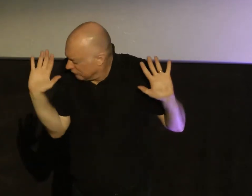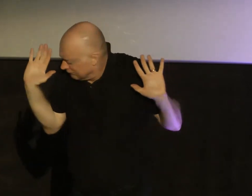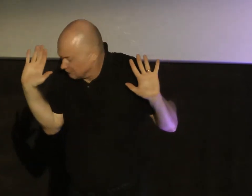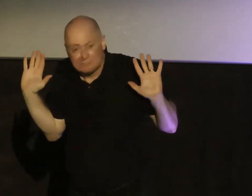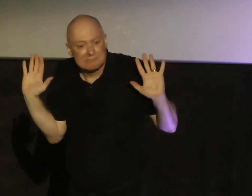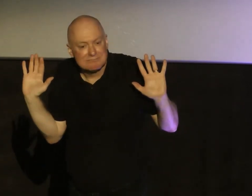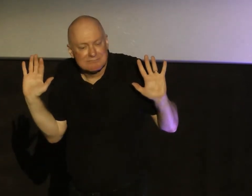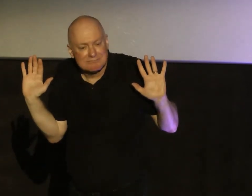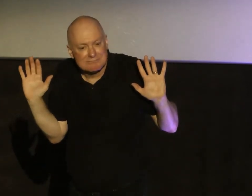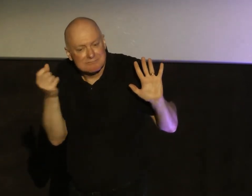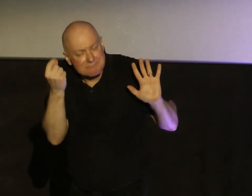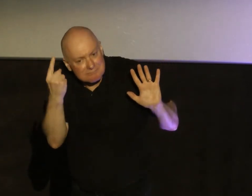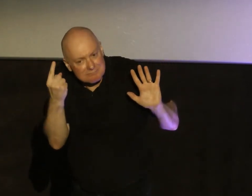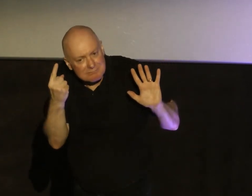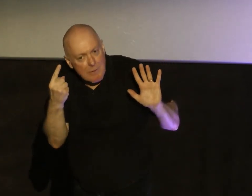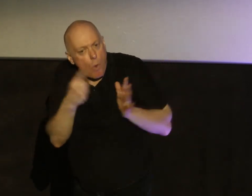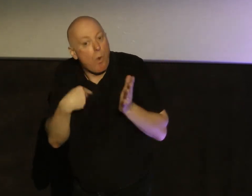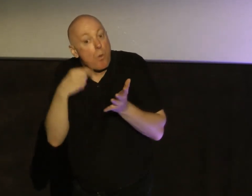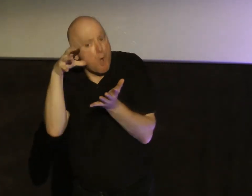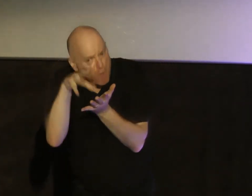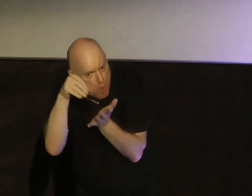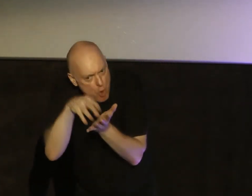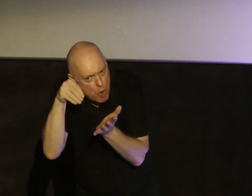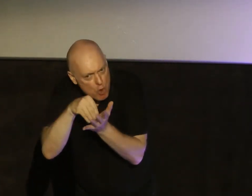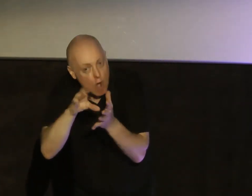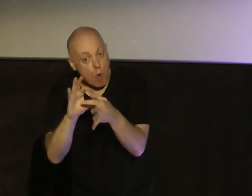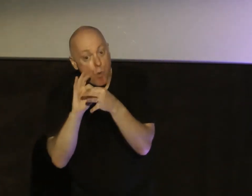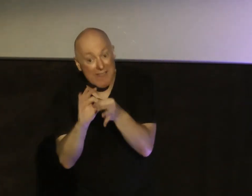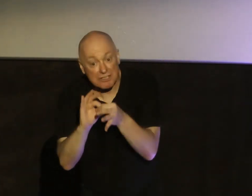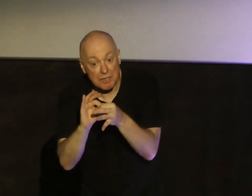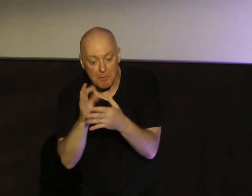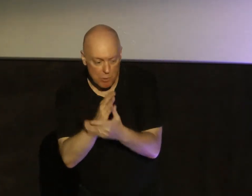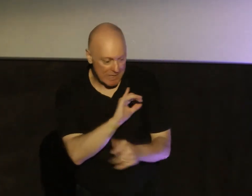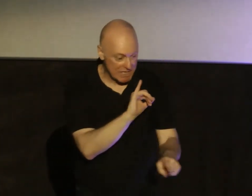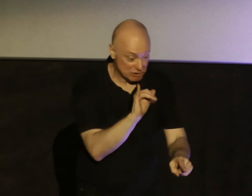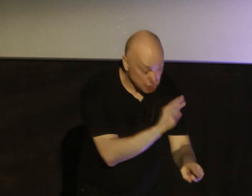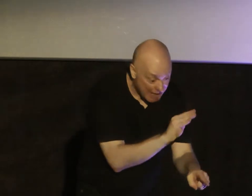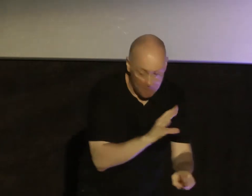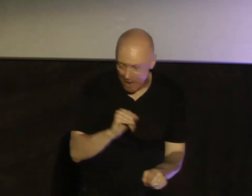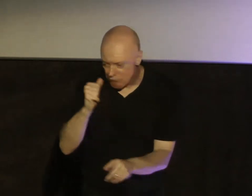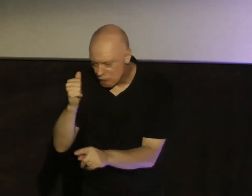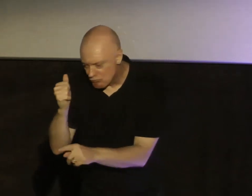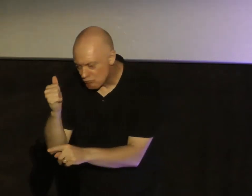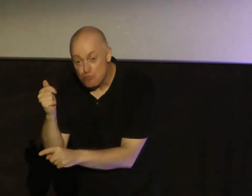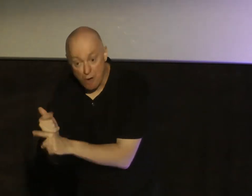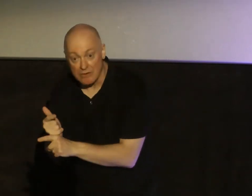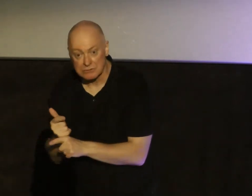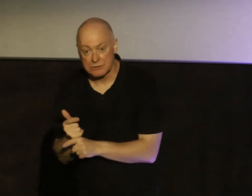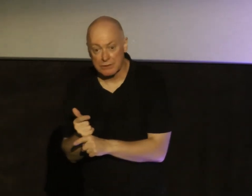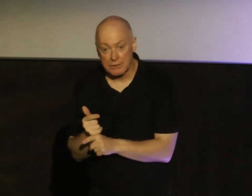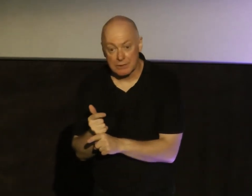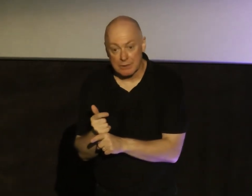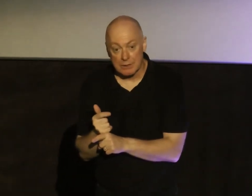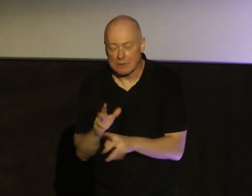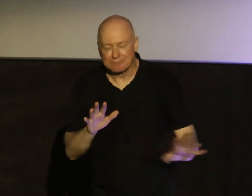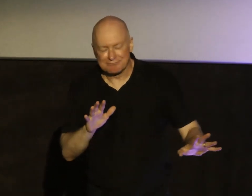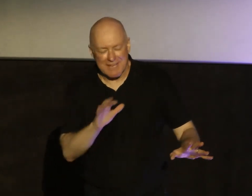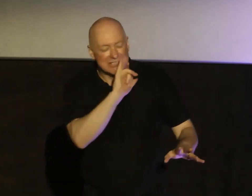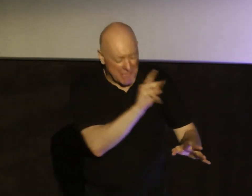See, what we can learn about in the relationships between Jacob and his brothers, and his sons